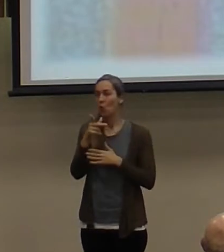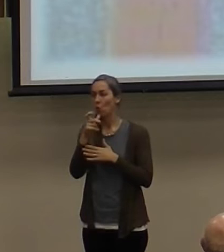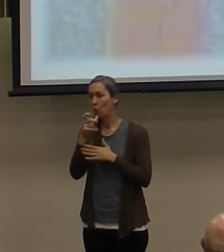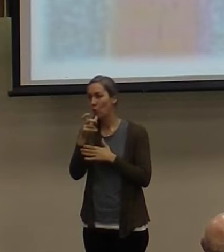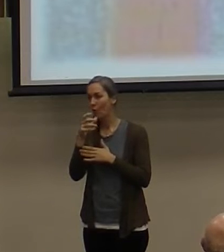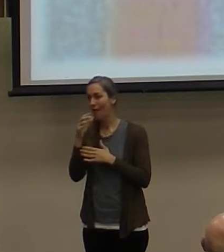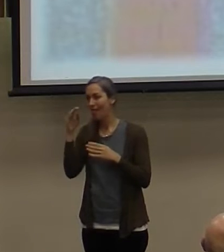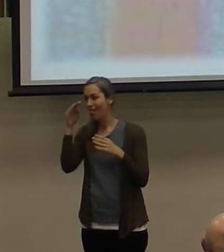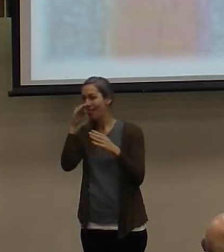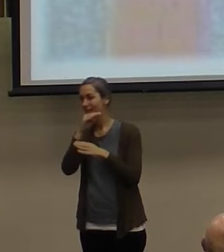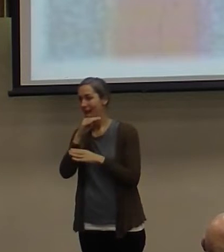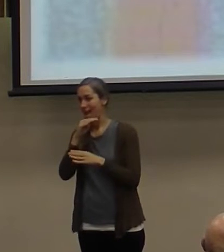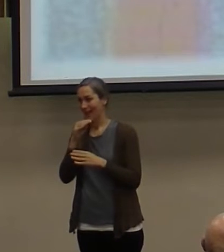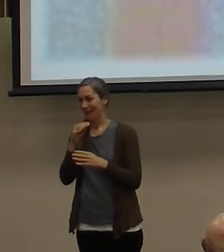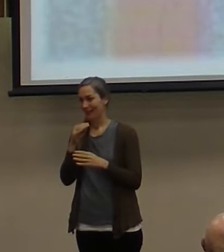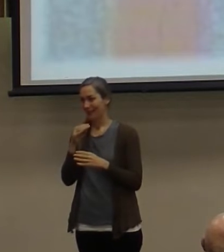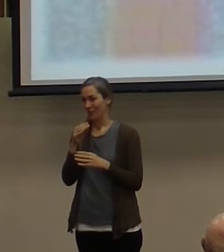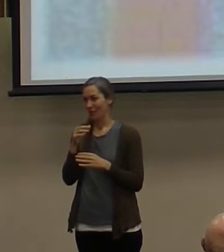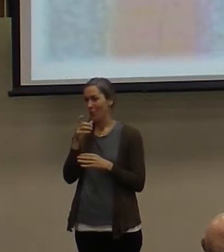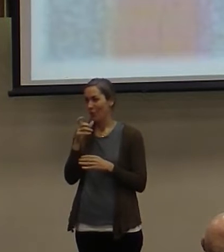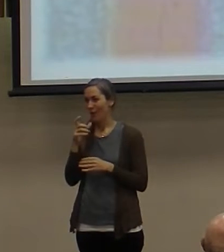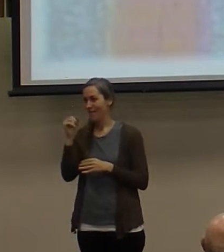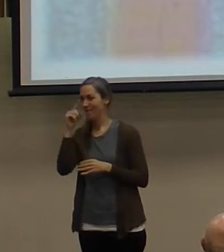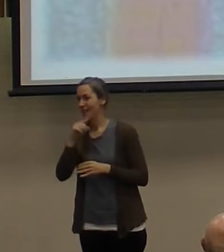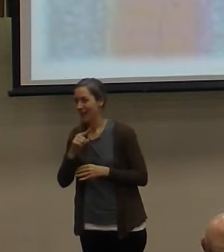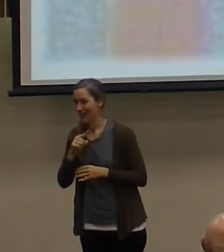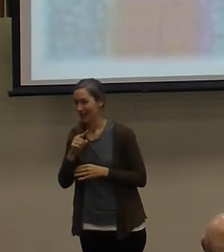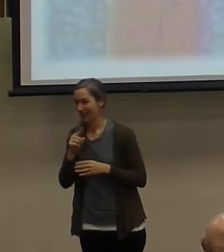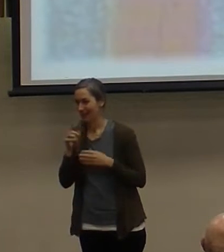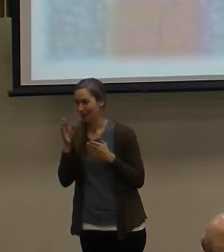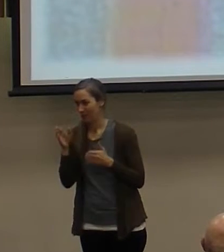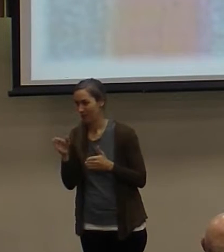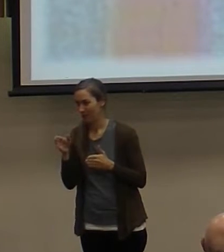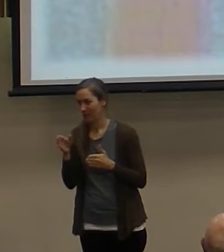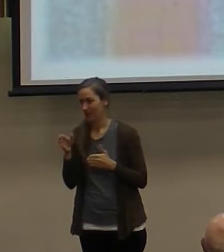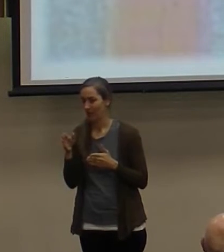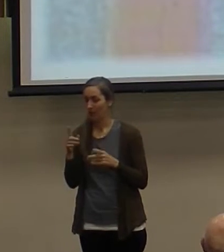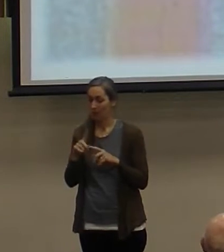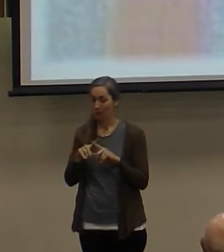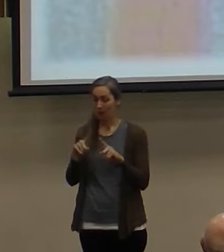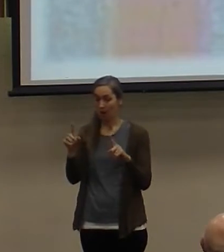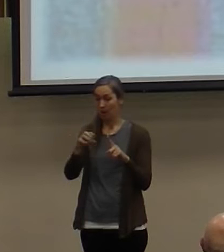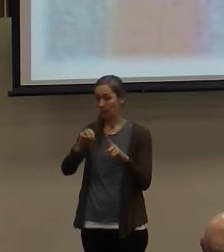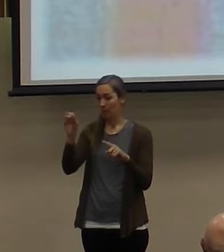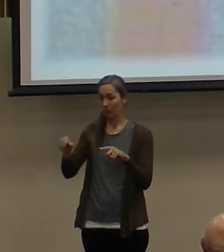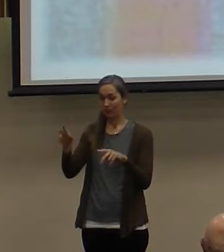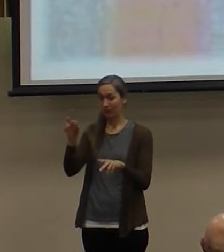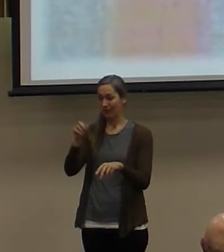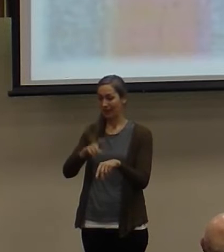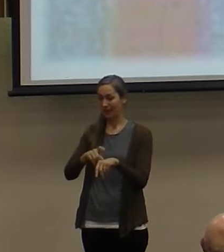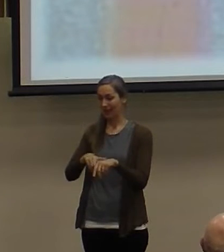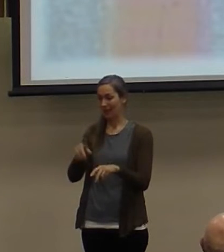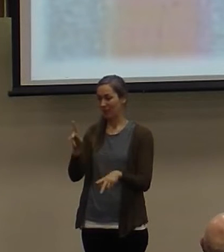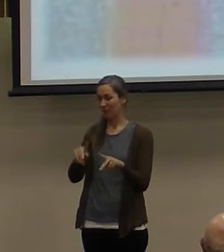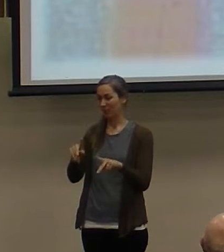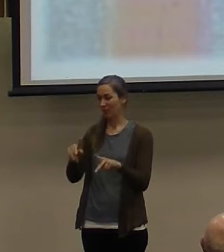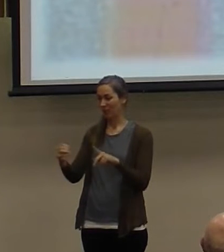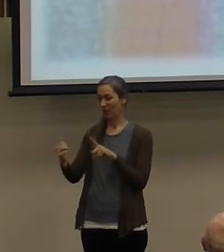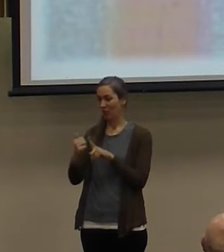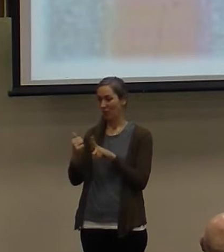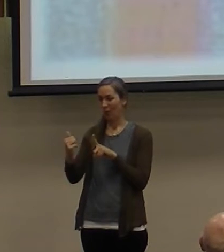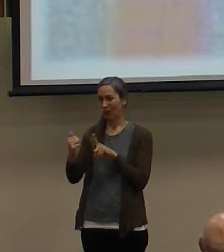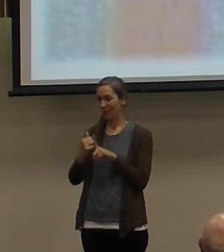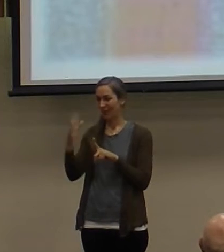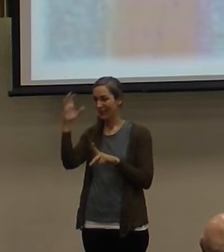the imposter. More times than not, they were fooled. Now, I think what happens to us